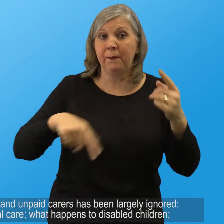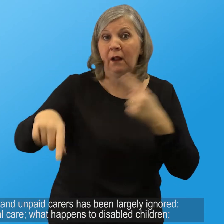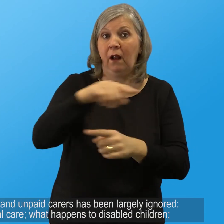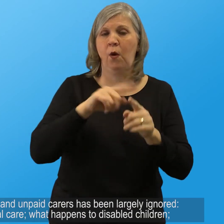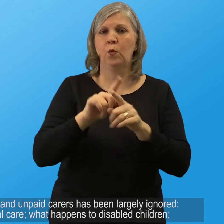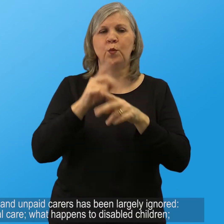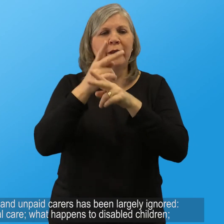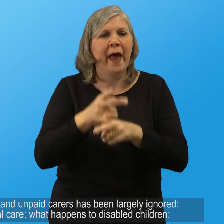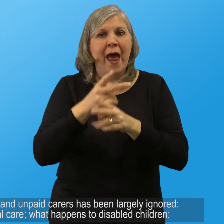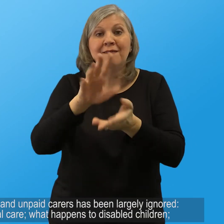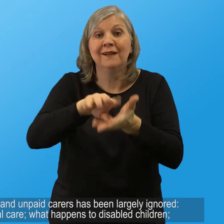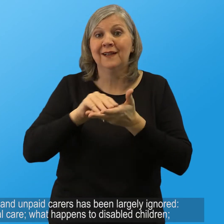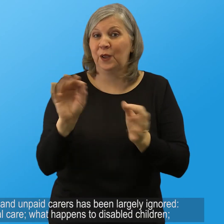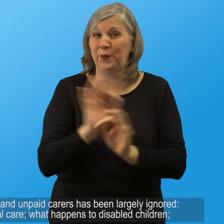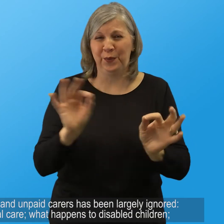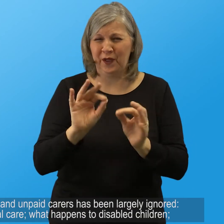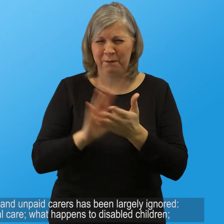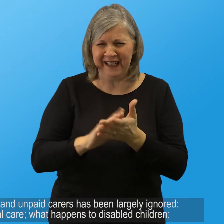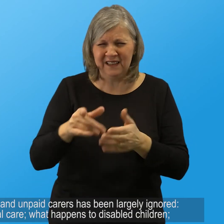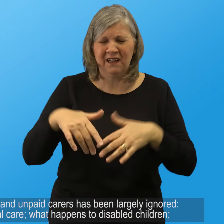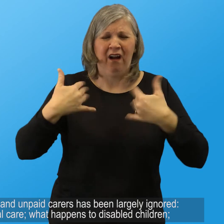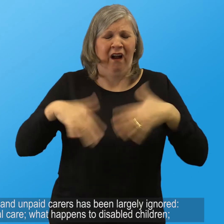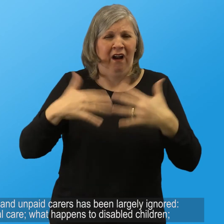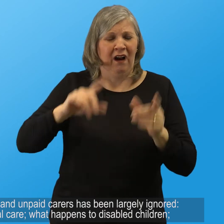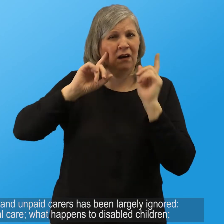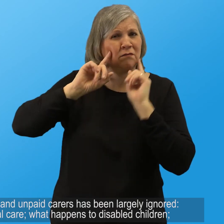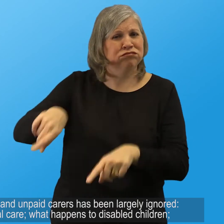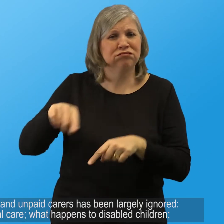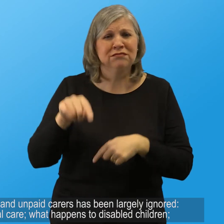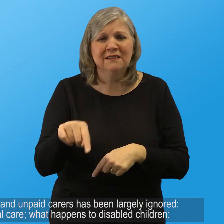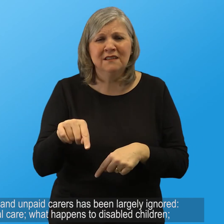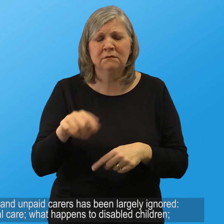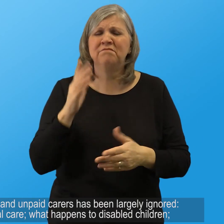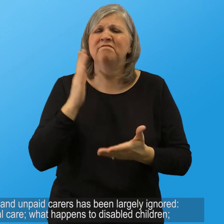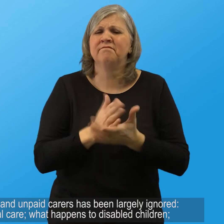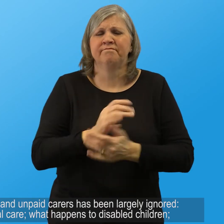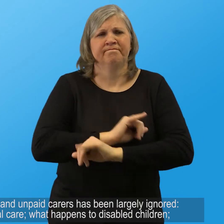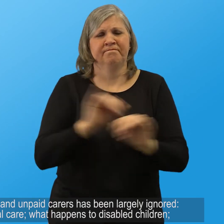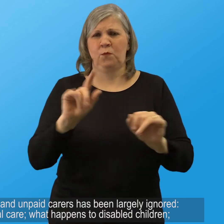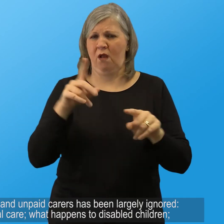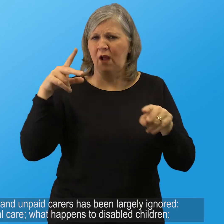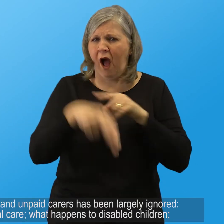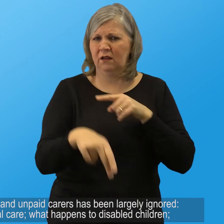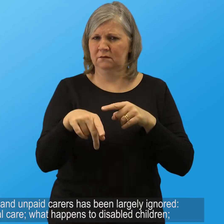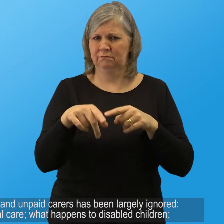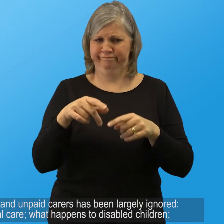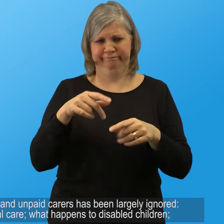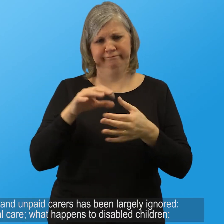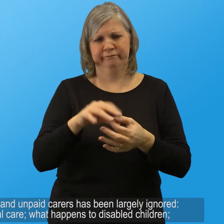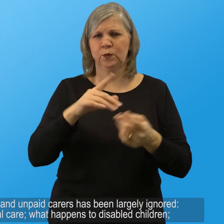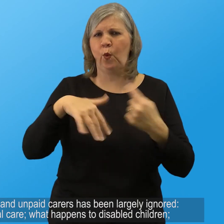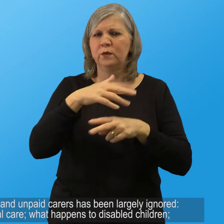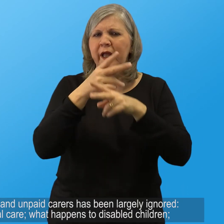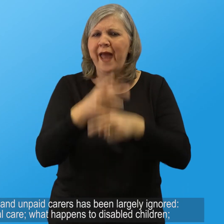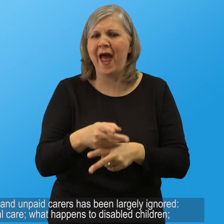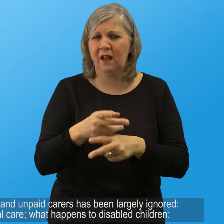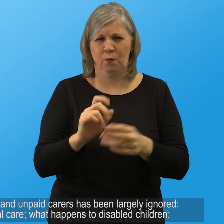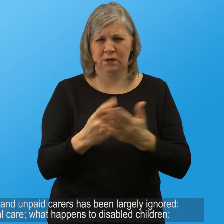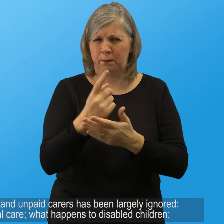The plight of disabled people and unpaid carers has been largely ignored. The devastating cuts in social care, what happens